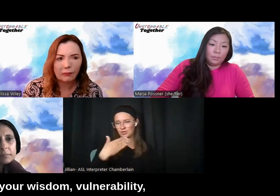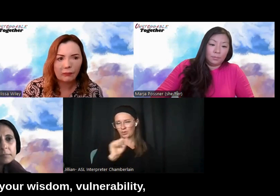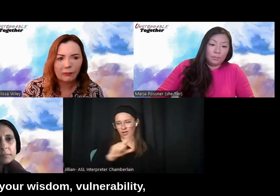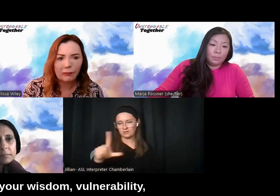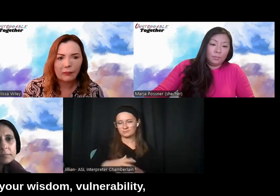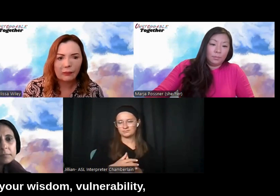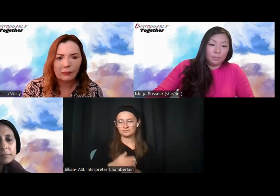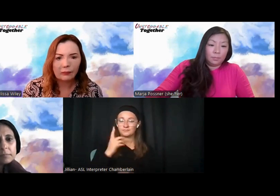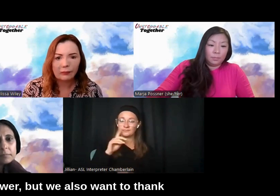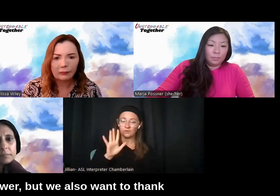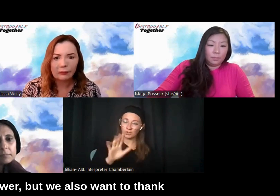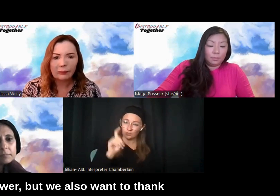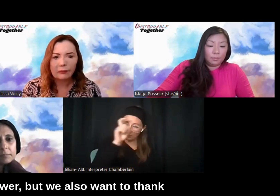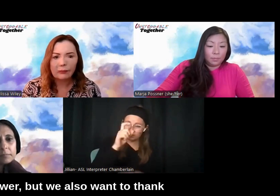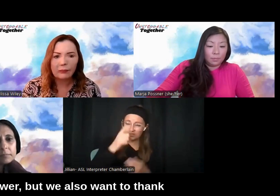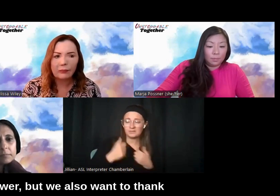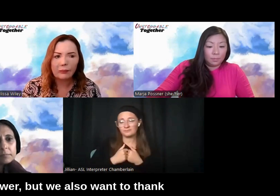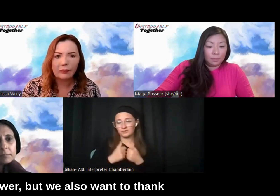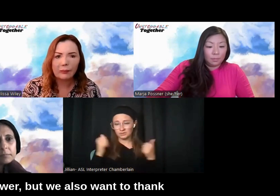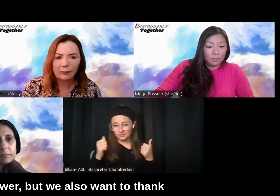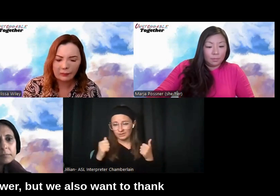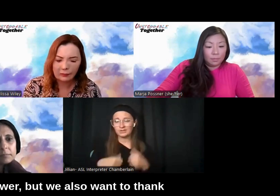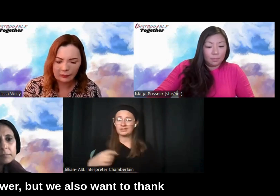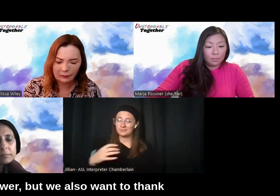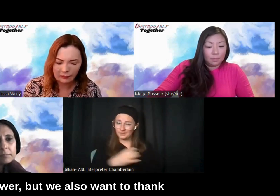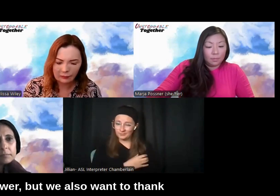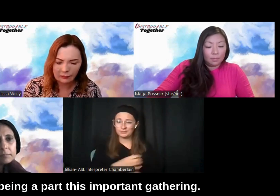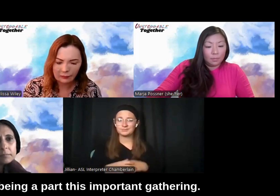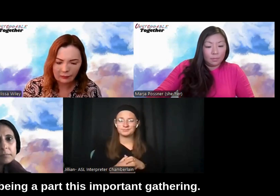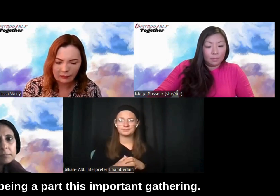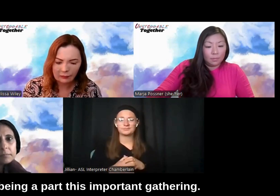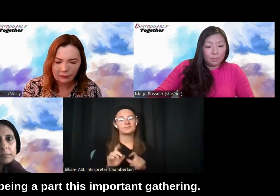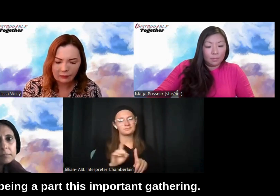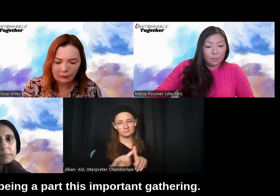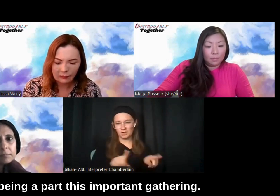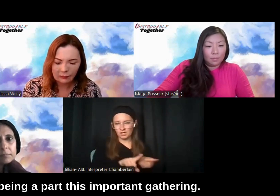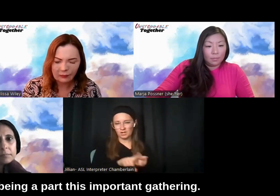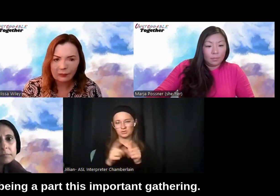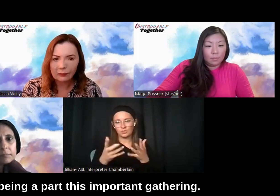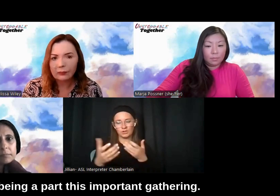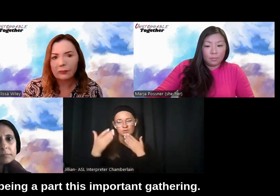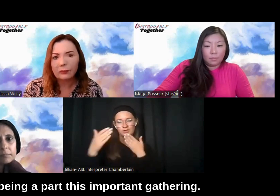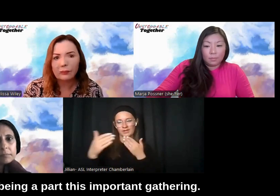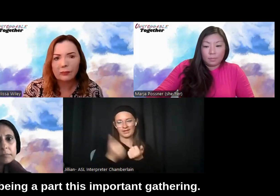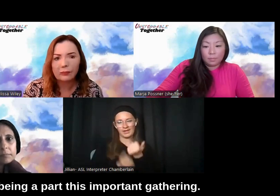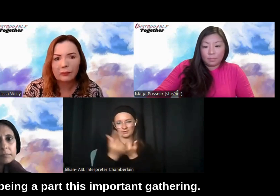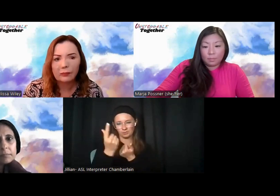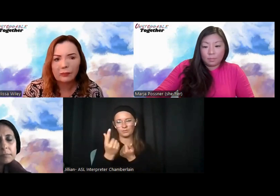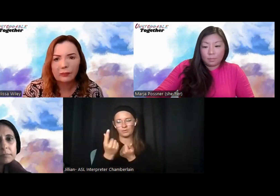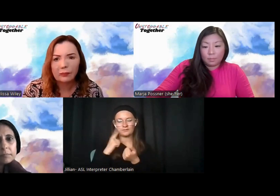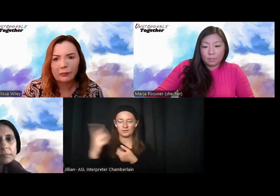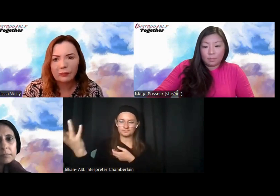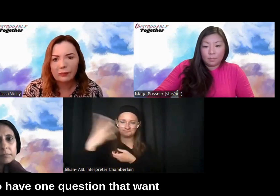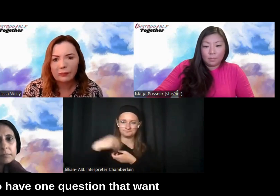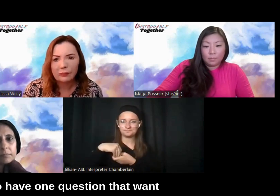for your wisdom, vulnerability, and power. But we also want to thank everyone for being a part of this important